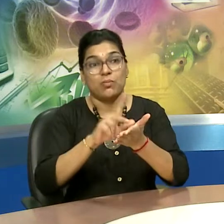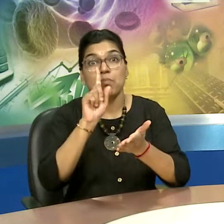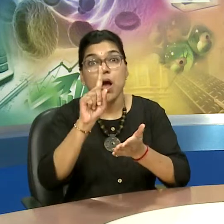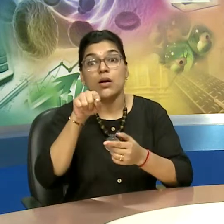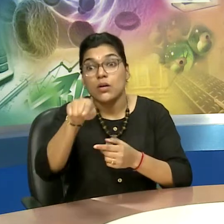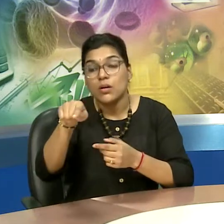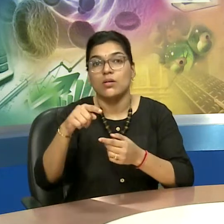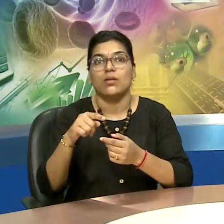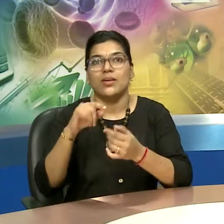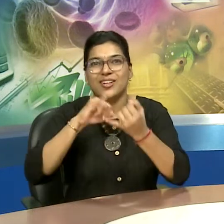However,